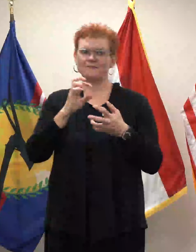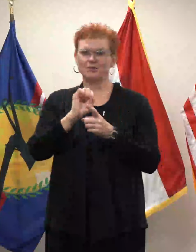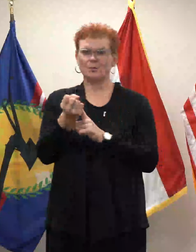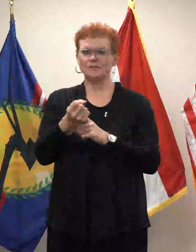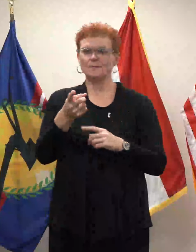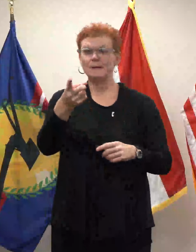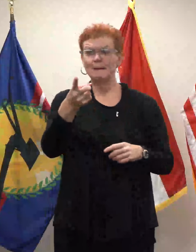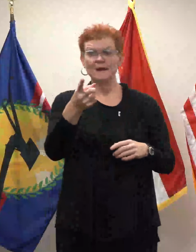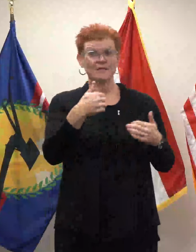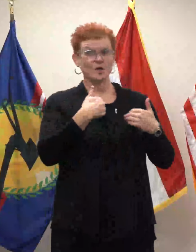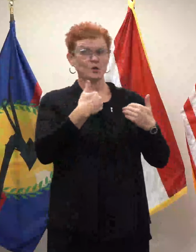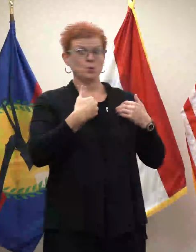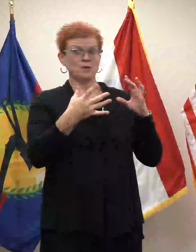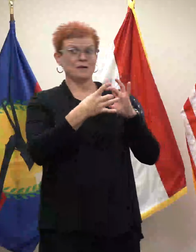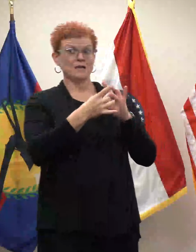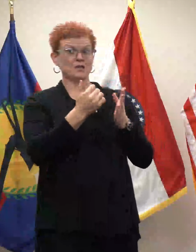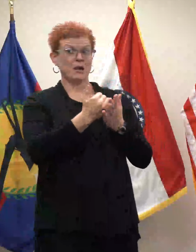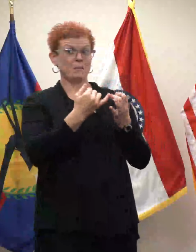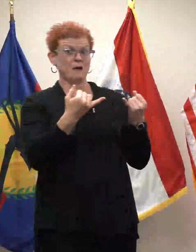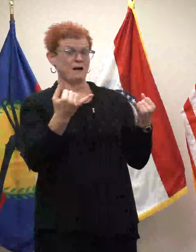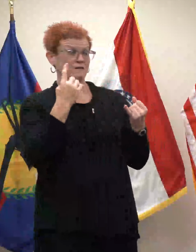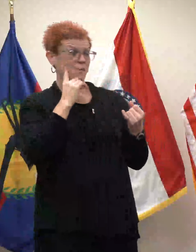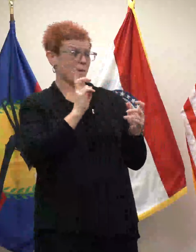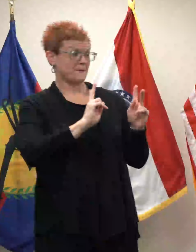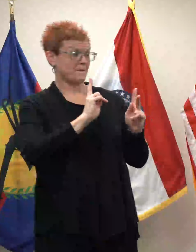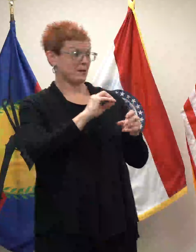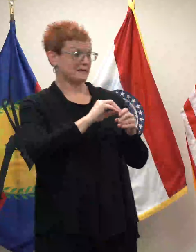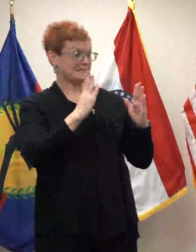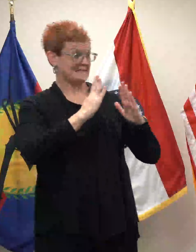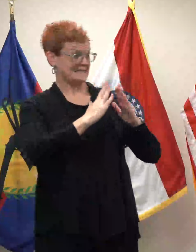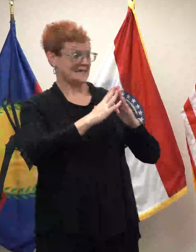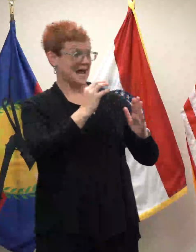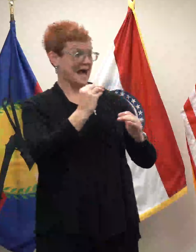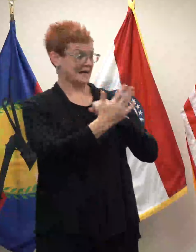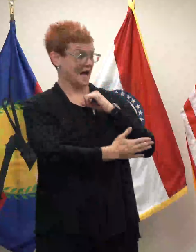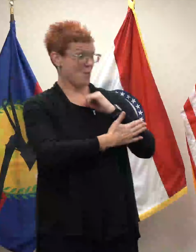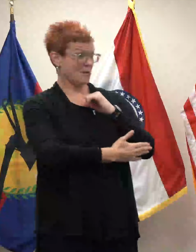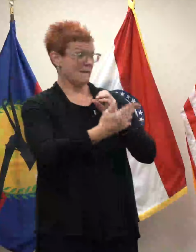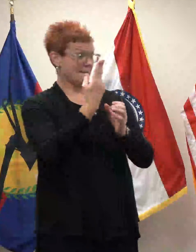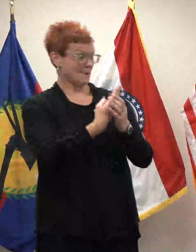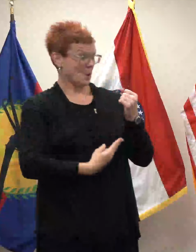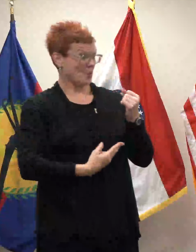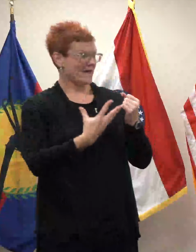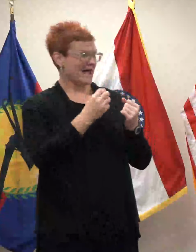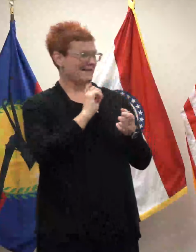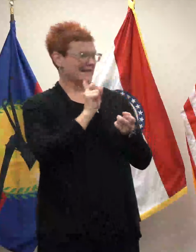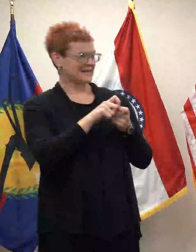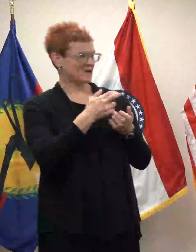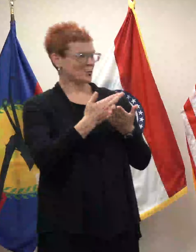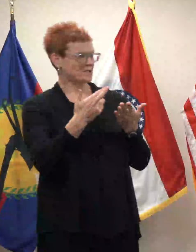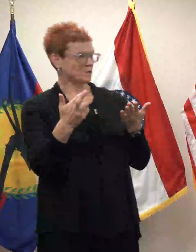Is the Youth Connection Helpline available for both people in St. Louis City and St. Louis County? And what are the exact